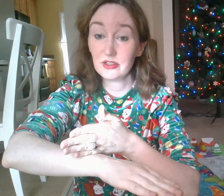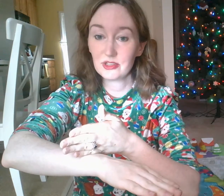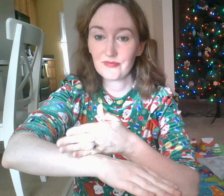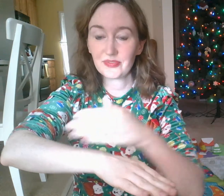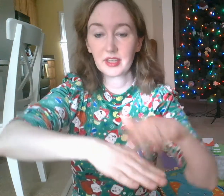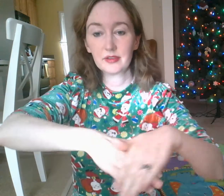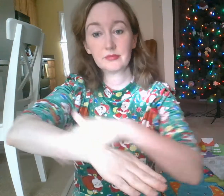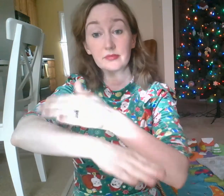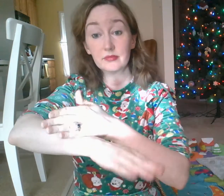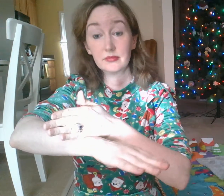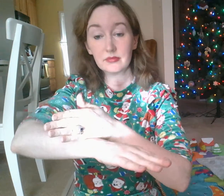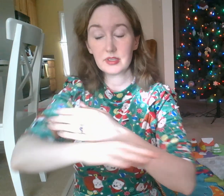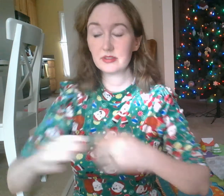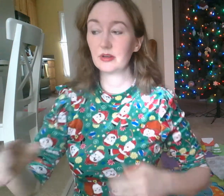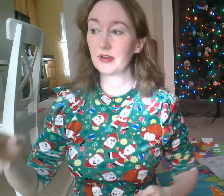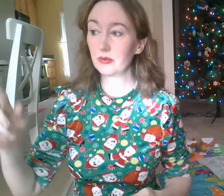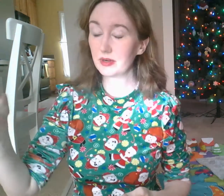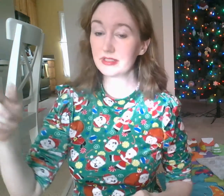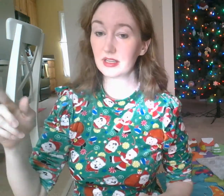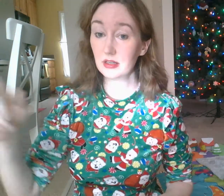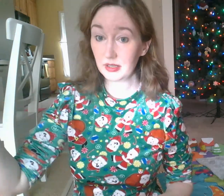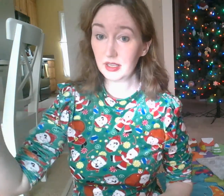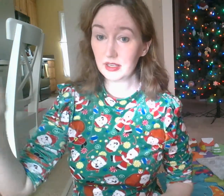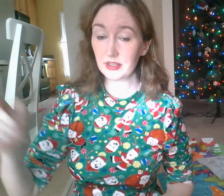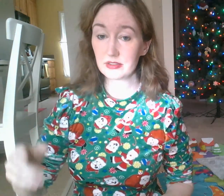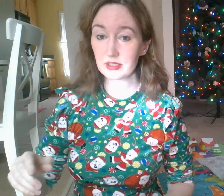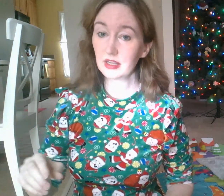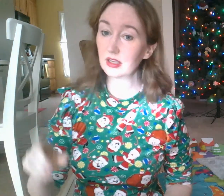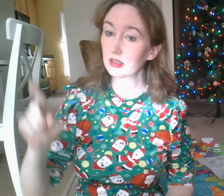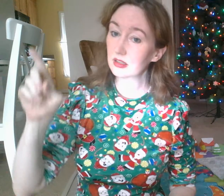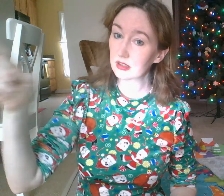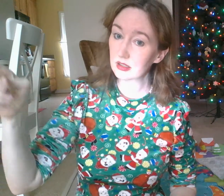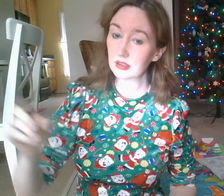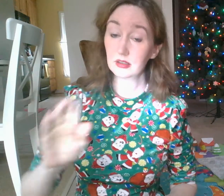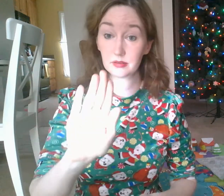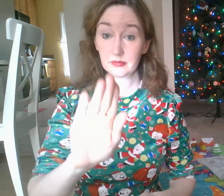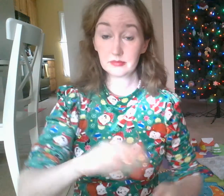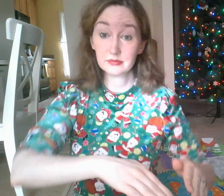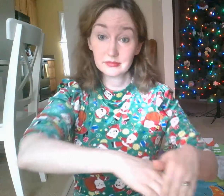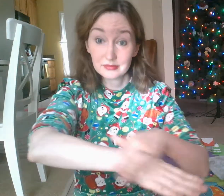edge. So if I want to say, oh, there's your stocking.